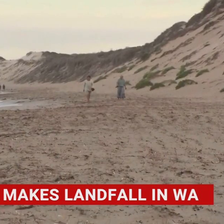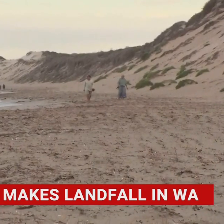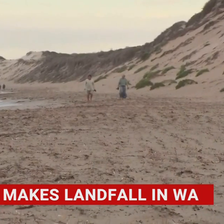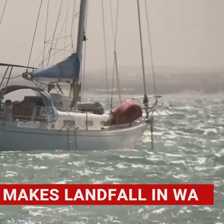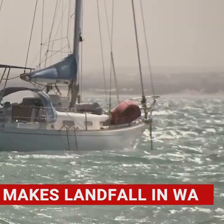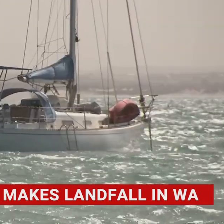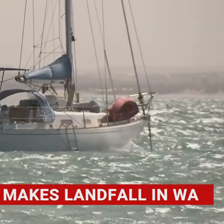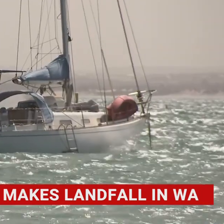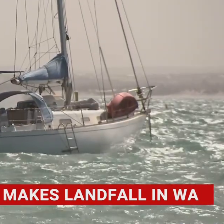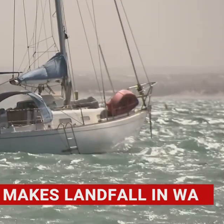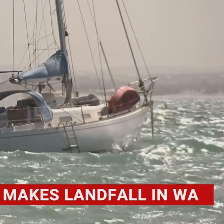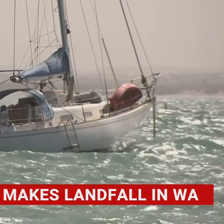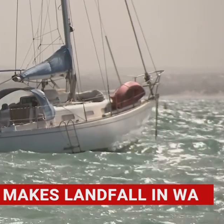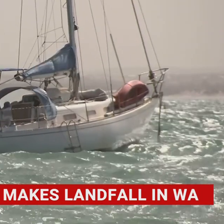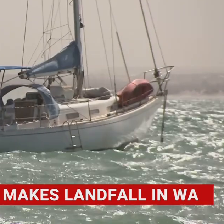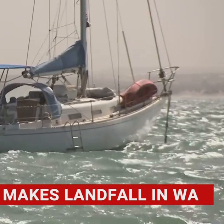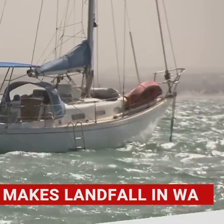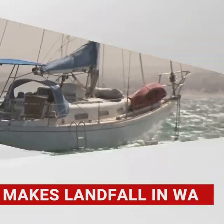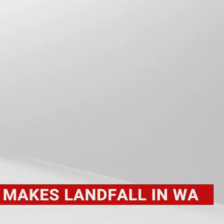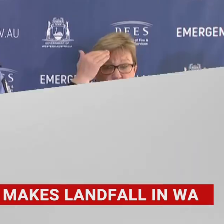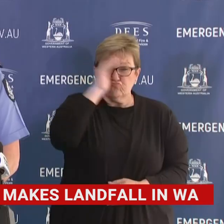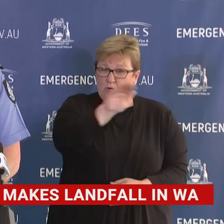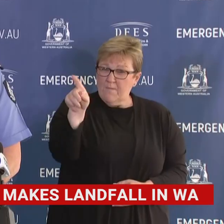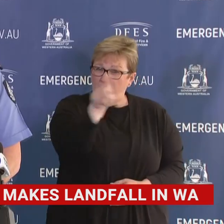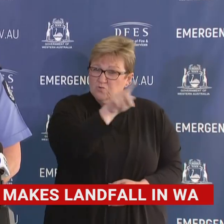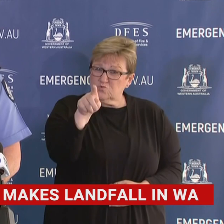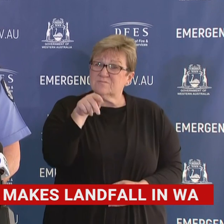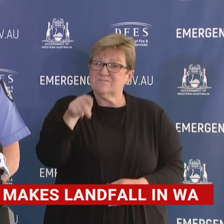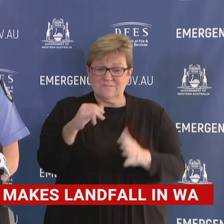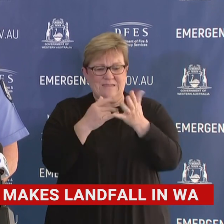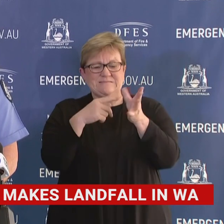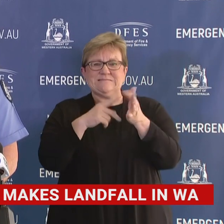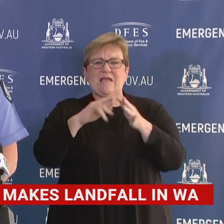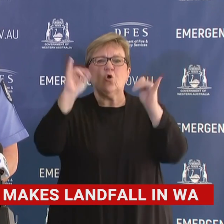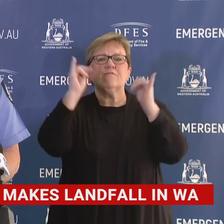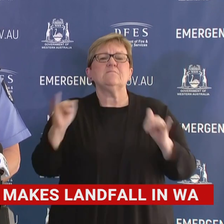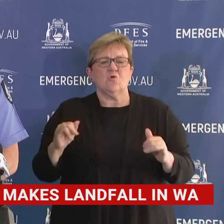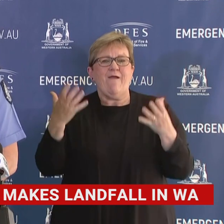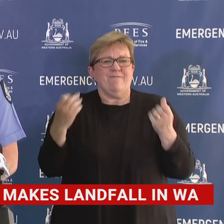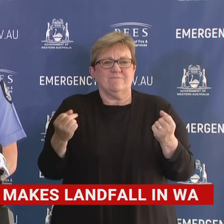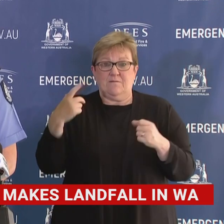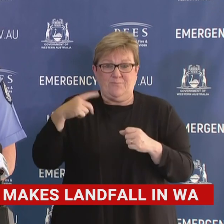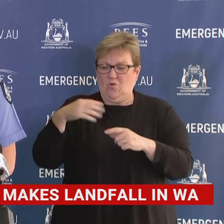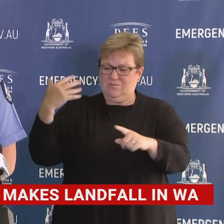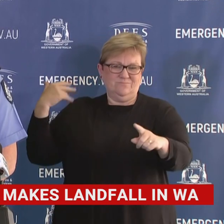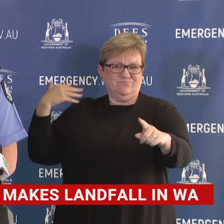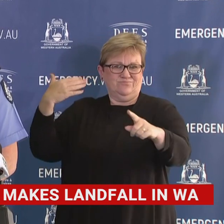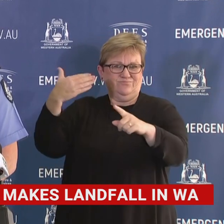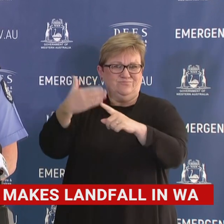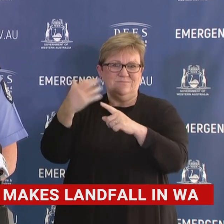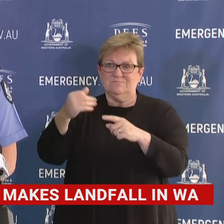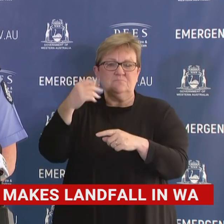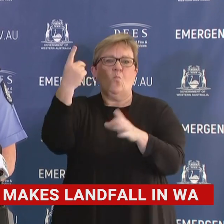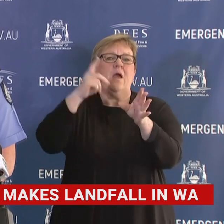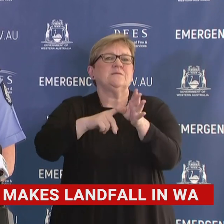inland through the wheat belt communities this morning. We are in a state of emergency. While we've been in a state of emergency for now